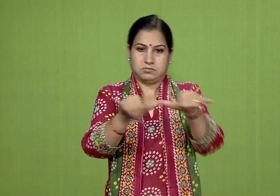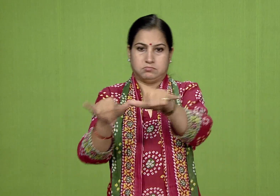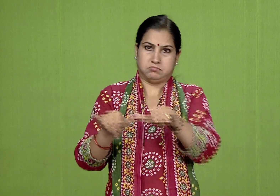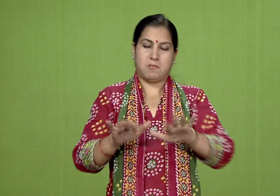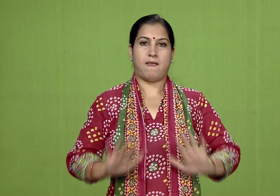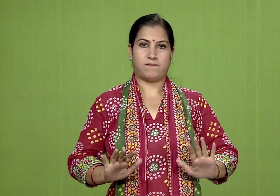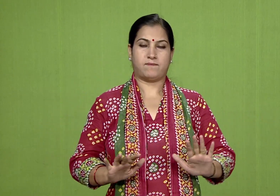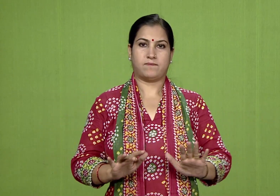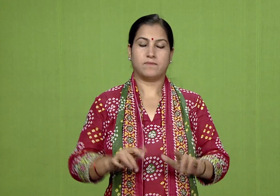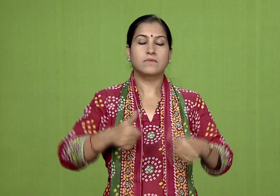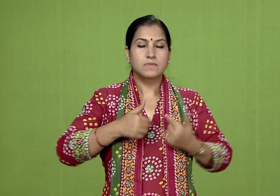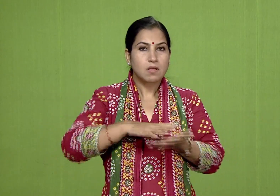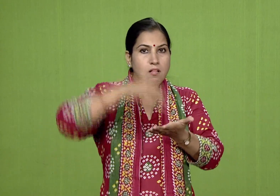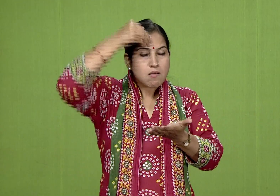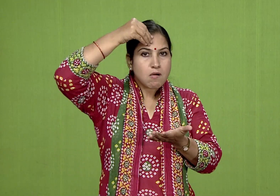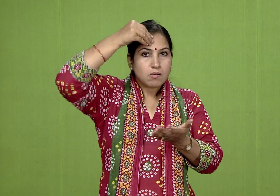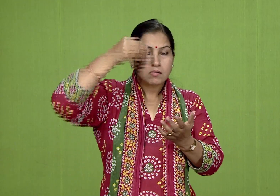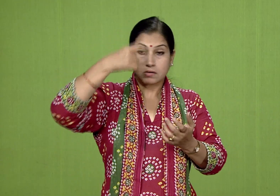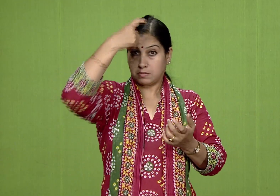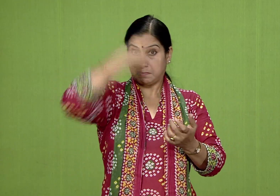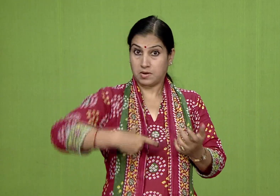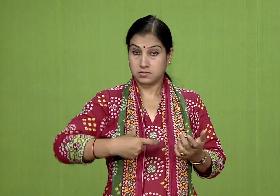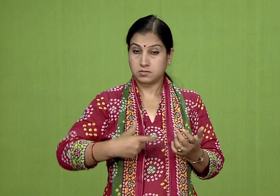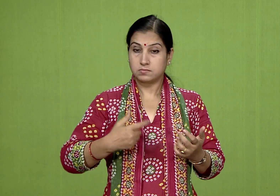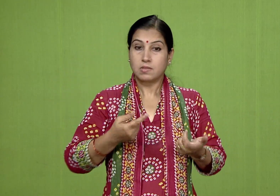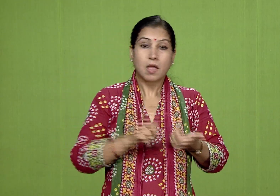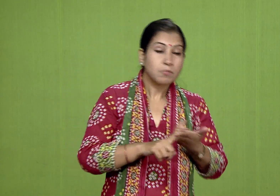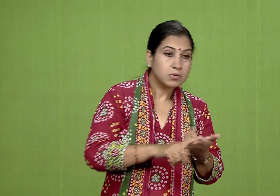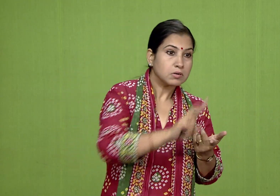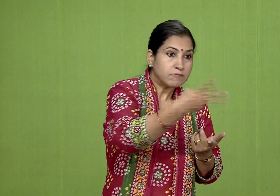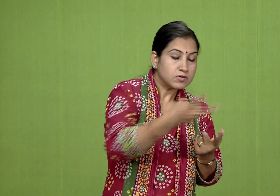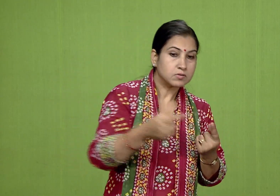that enable individuals to deal effectively